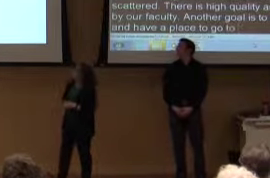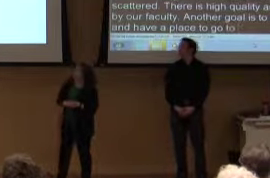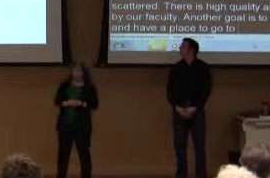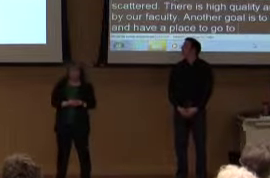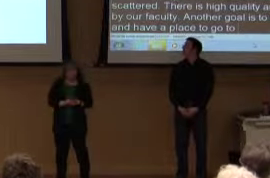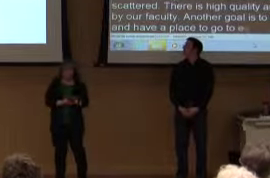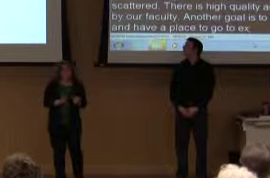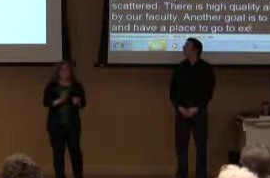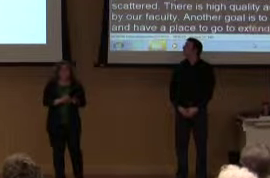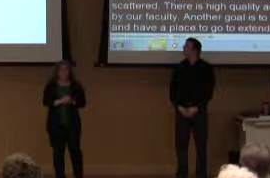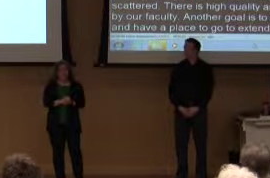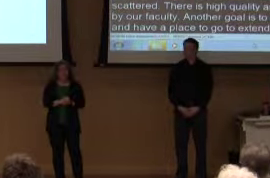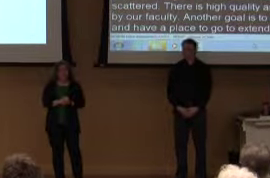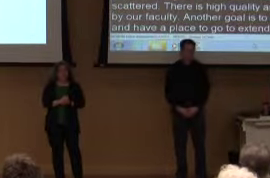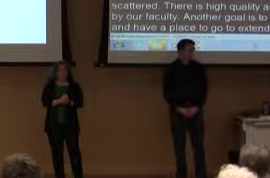So,